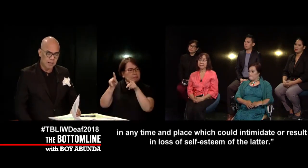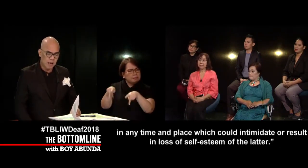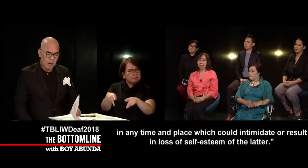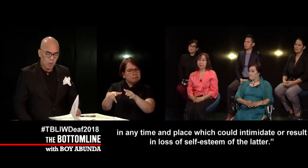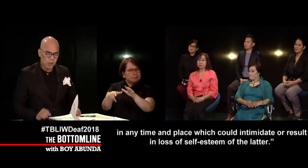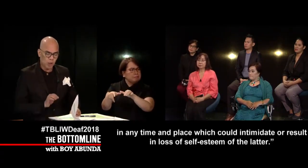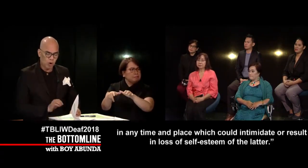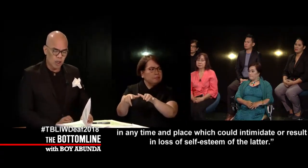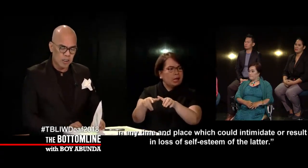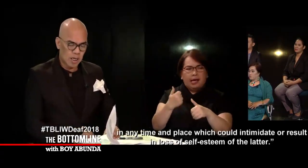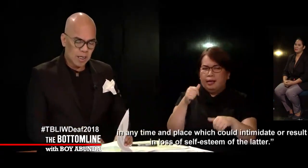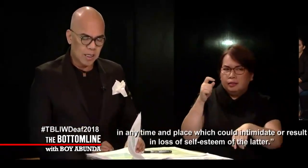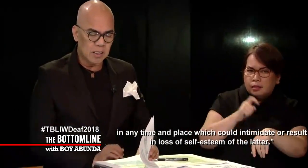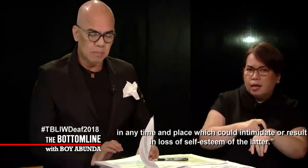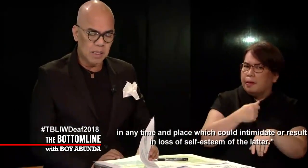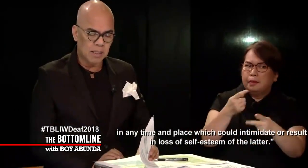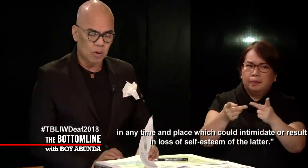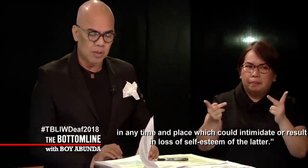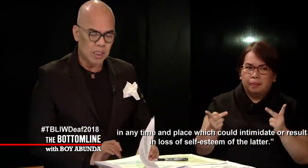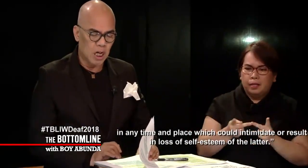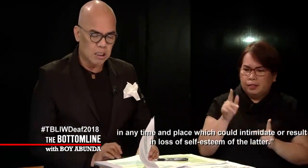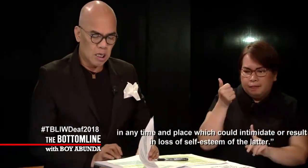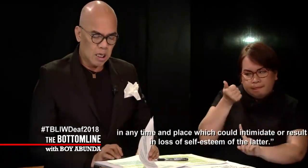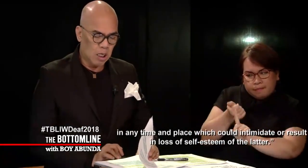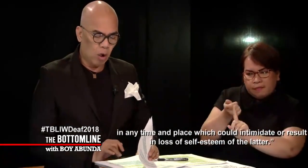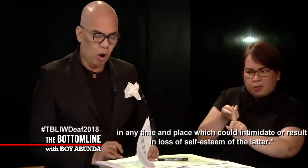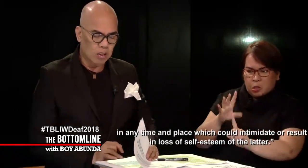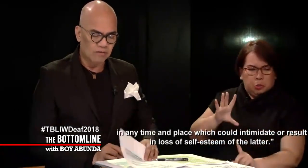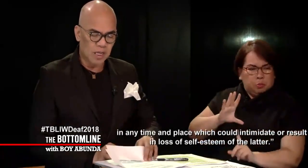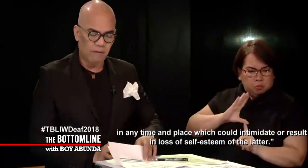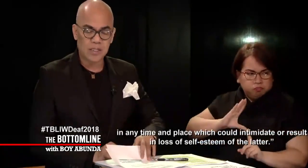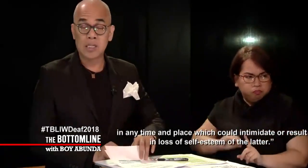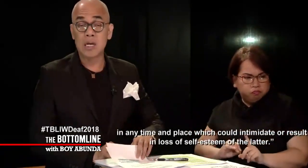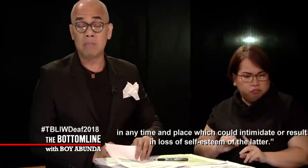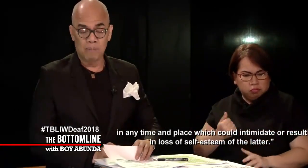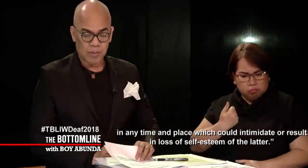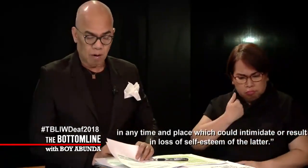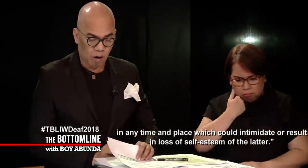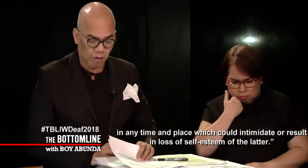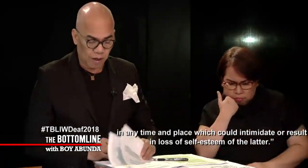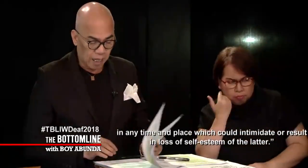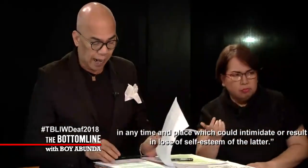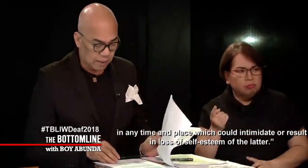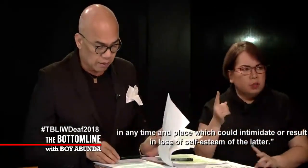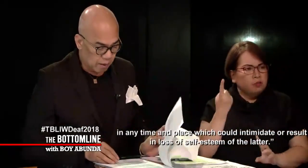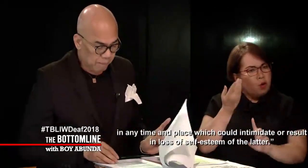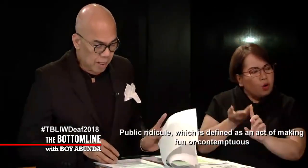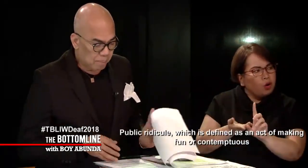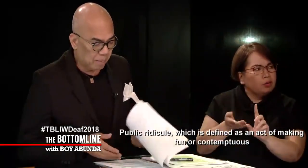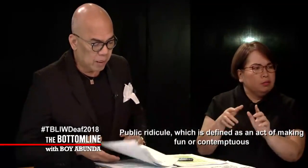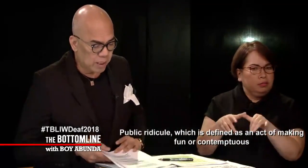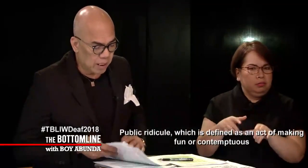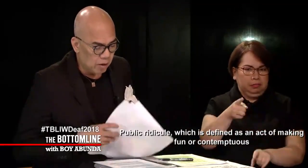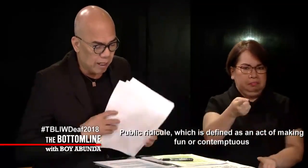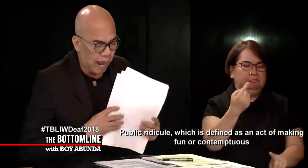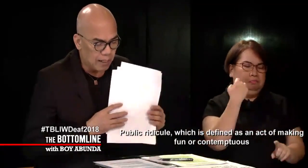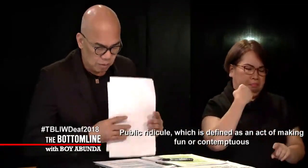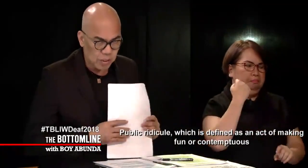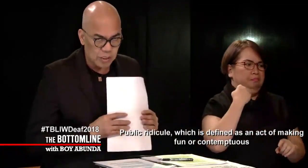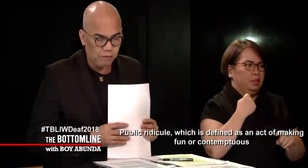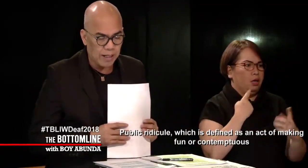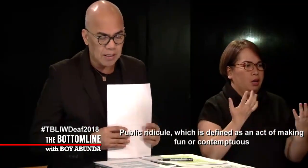and place which could intimidate or result in loss of self-esteem of the latter. Exactly. Public ridicule,